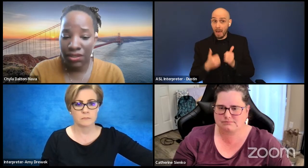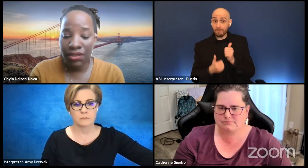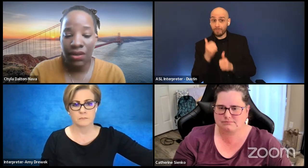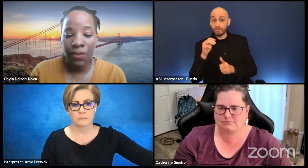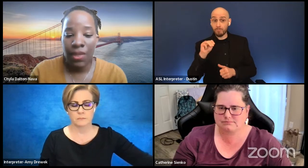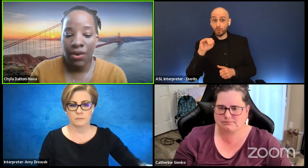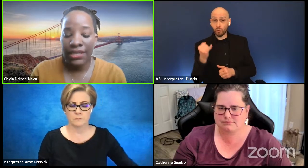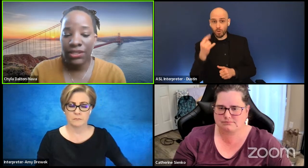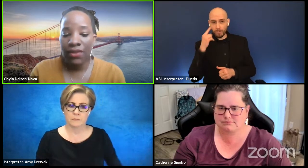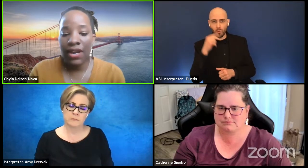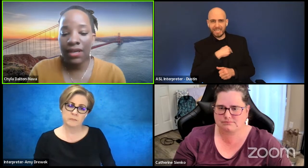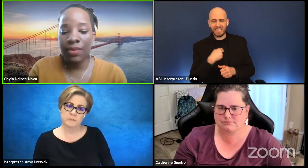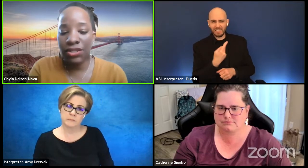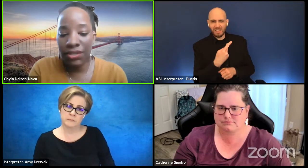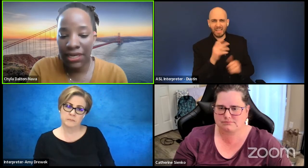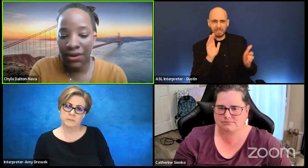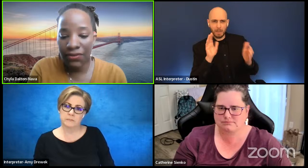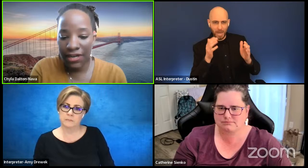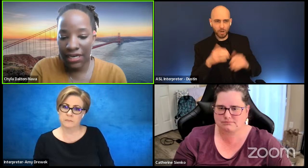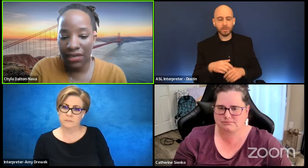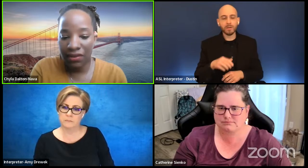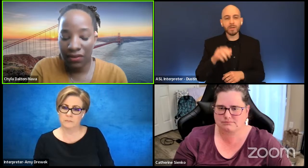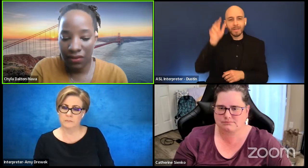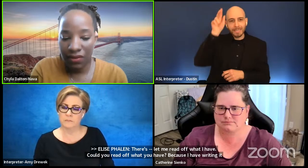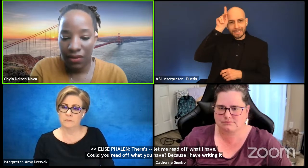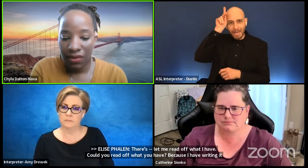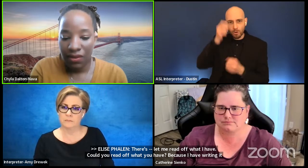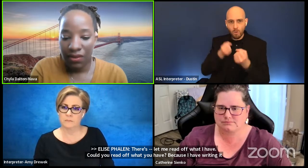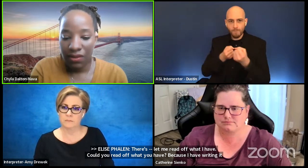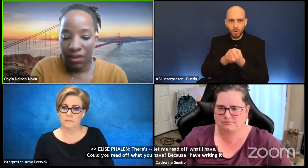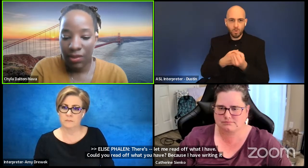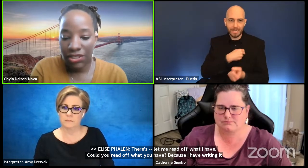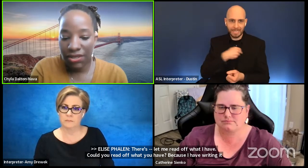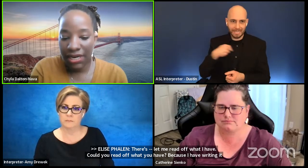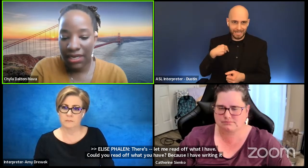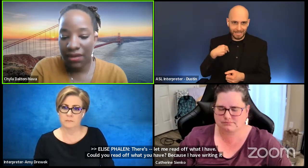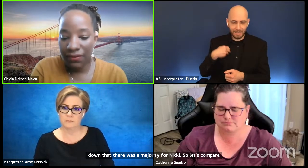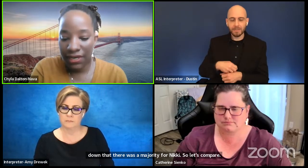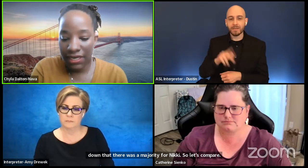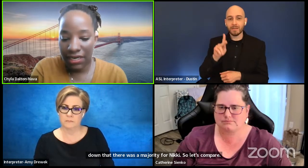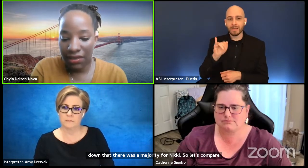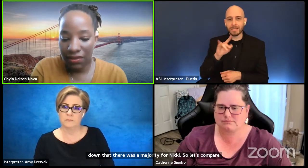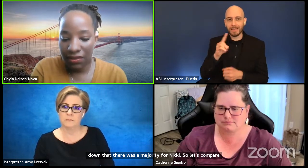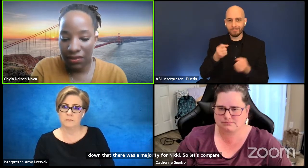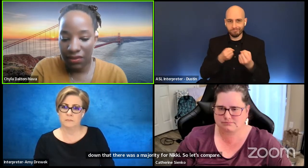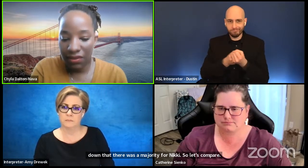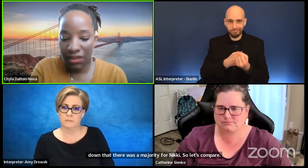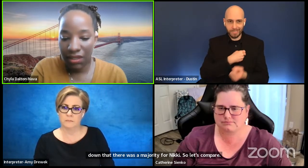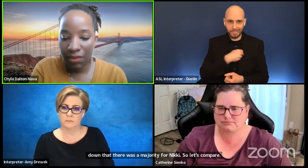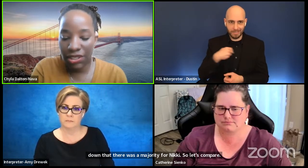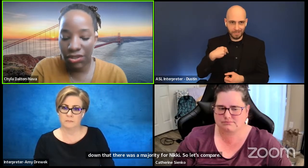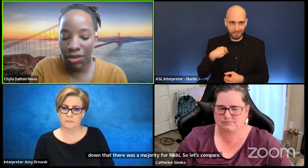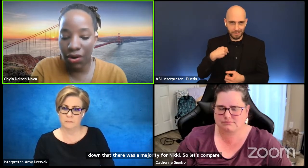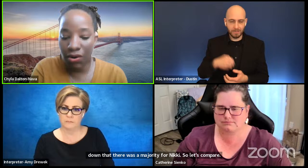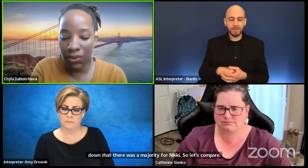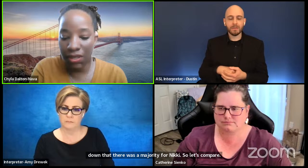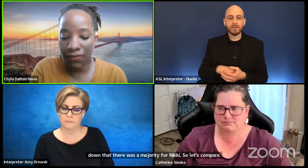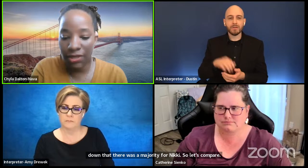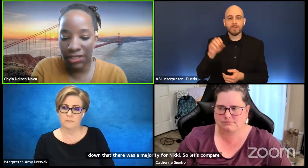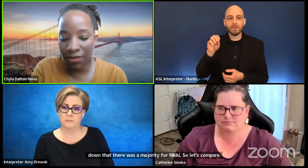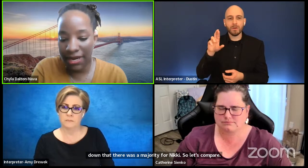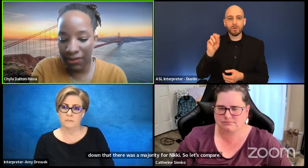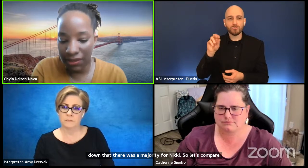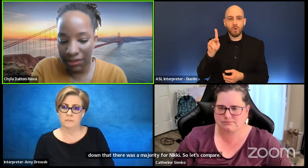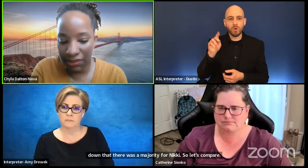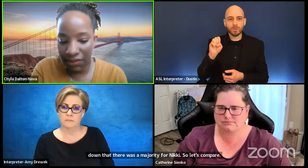let's compare. sure. Okay, so I've got Commissioner Cinco for Nikki, Commissioner Kidd for Nikki, Commissioner O'Rourke